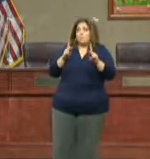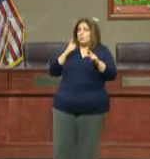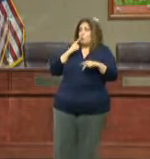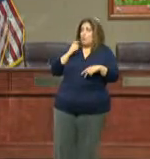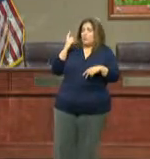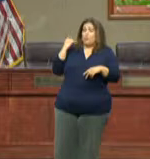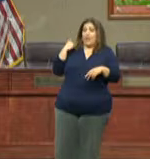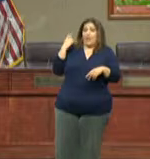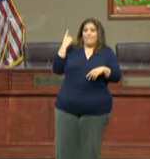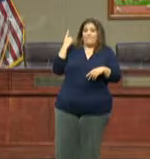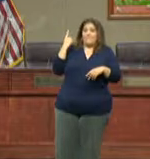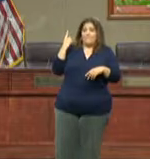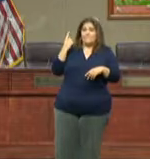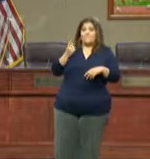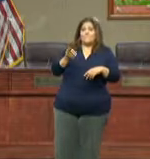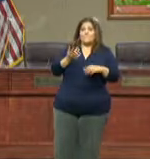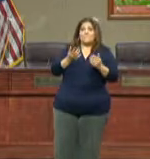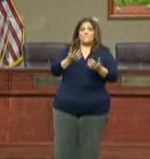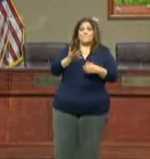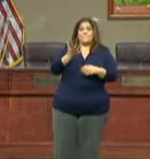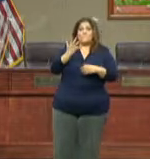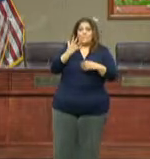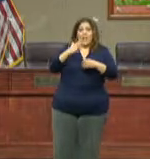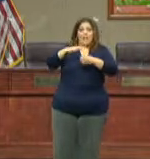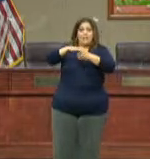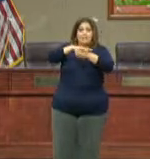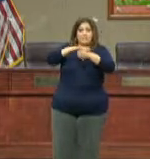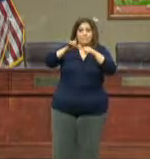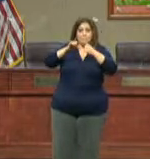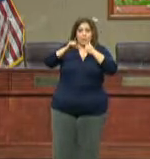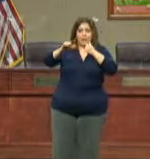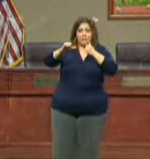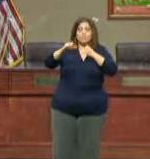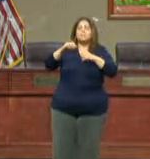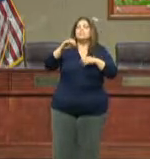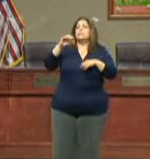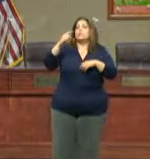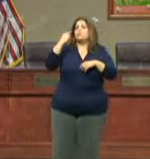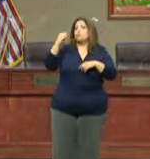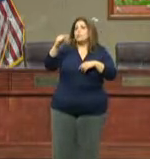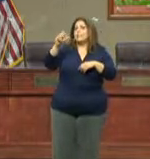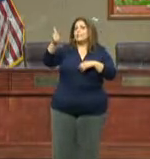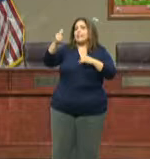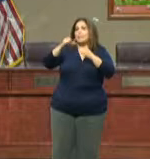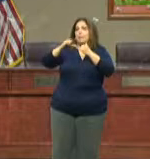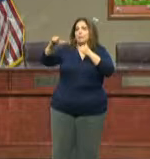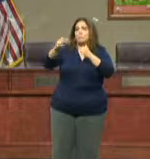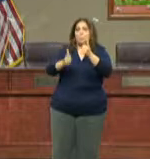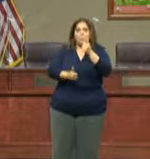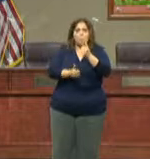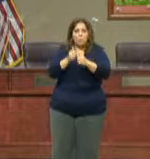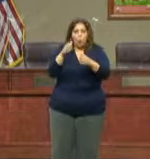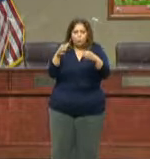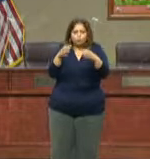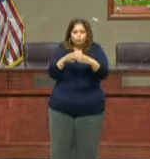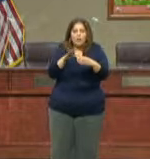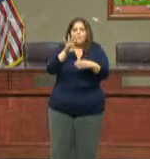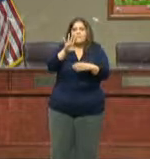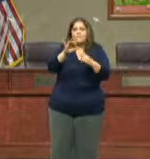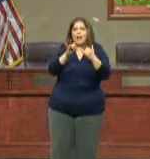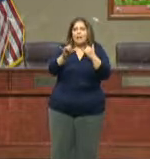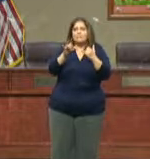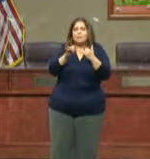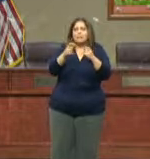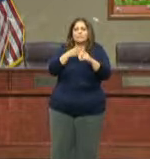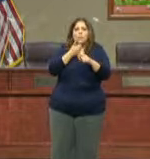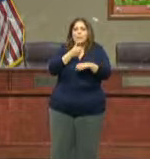have 5, and in gray you have 10 miles. Most of our population resides within 5 miles of any of the sites